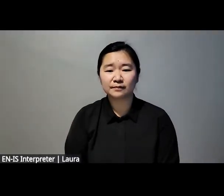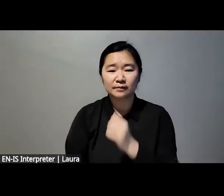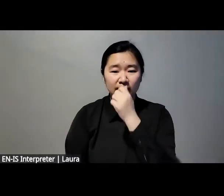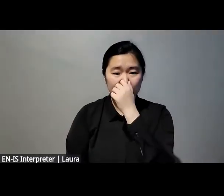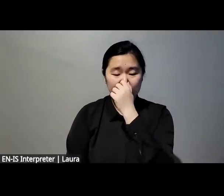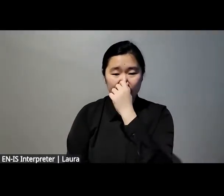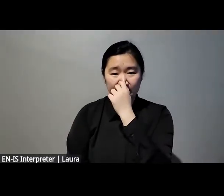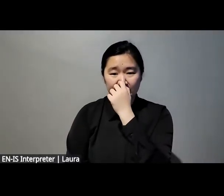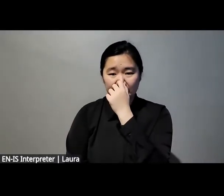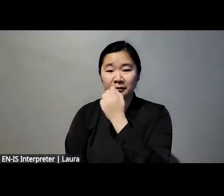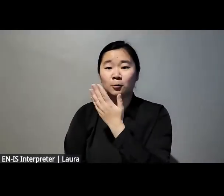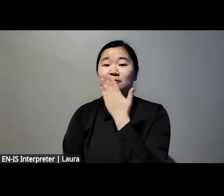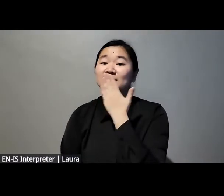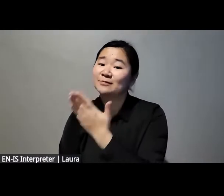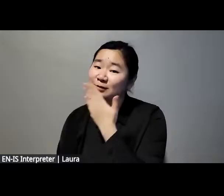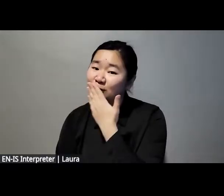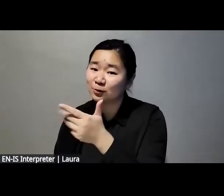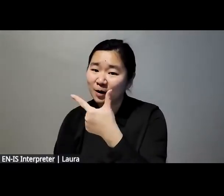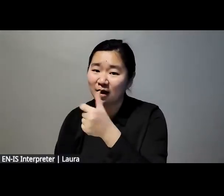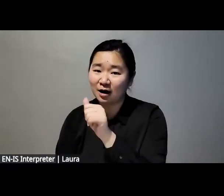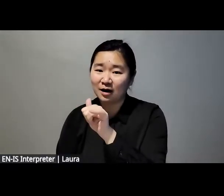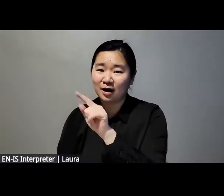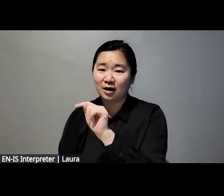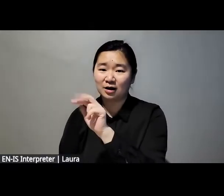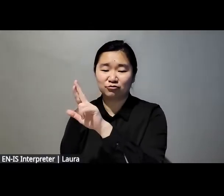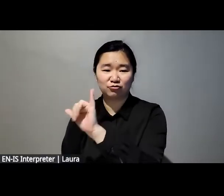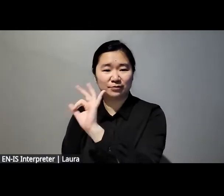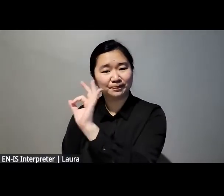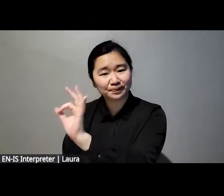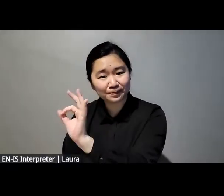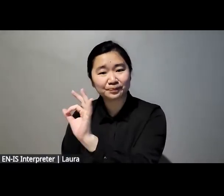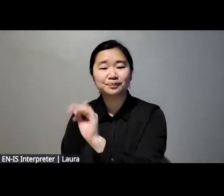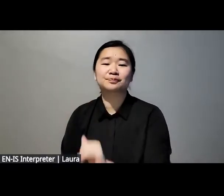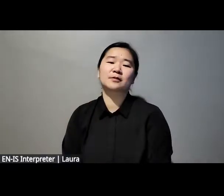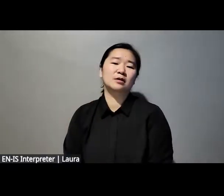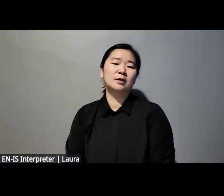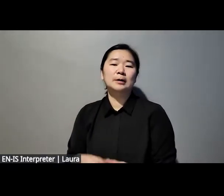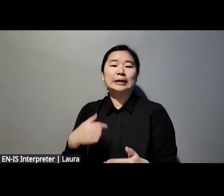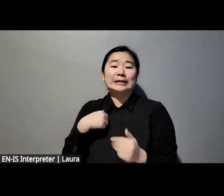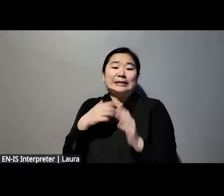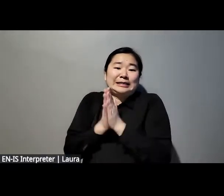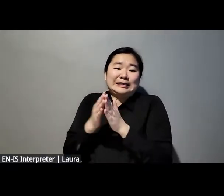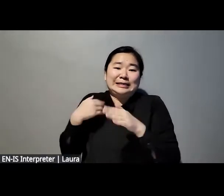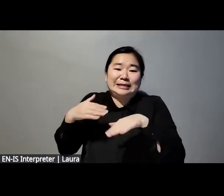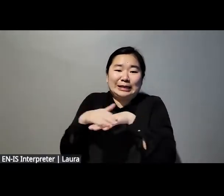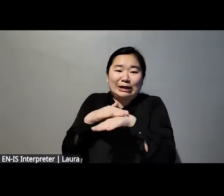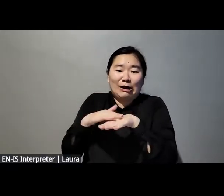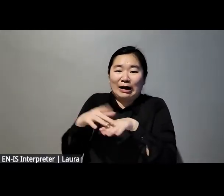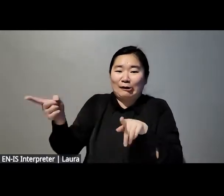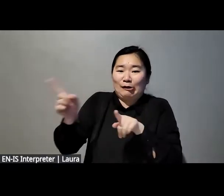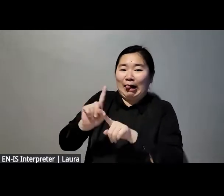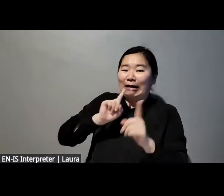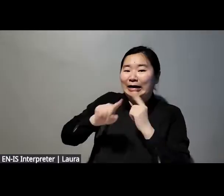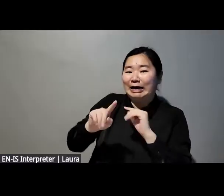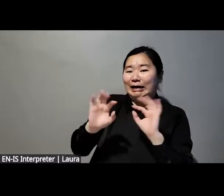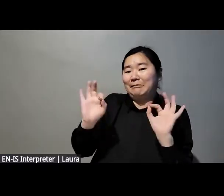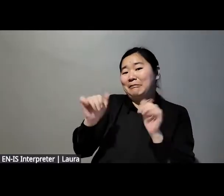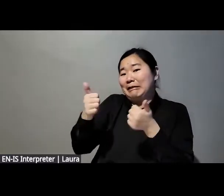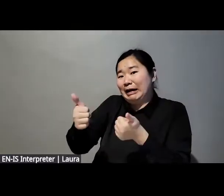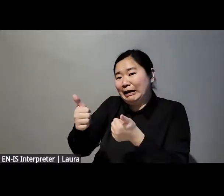disability researcher at IDS. I was really pleased to hear the question about people with the